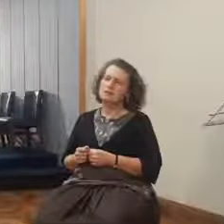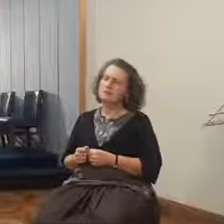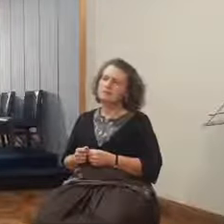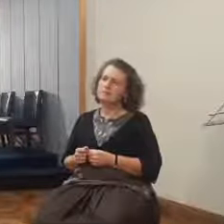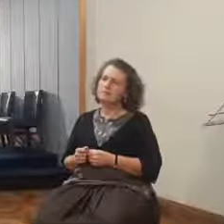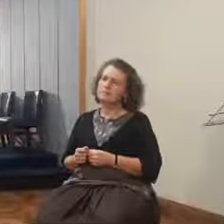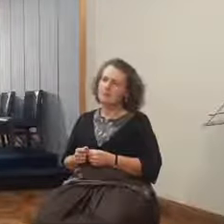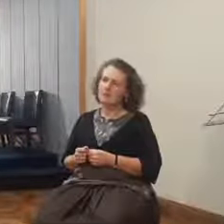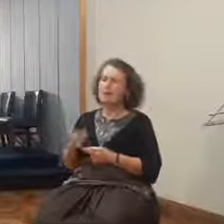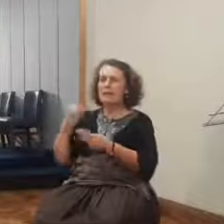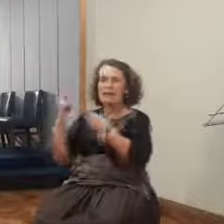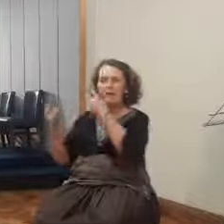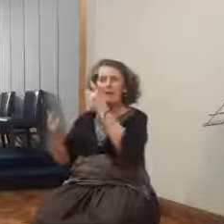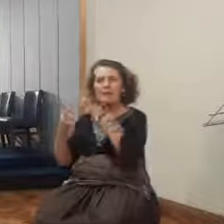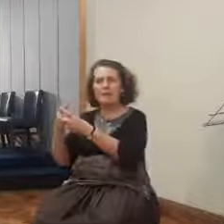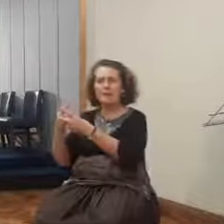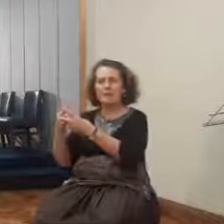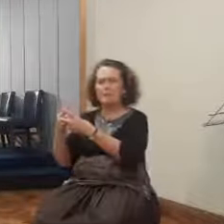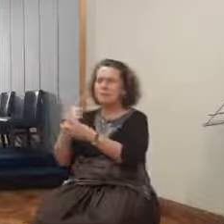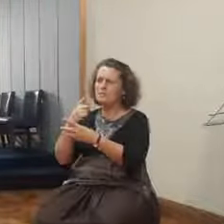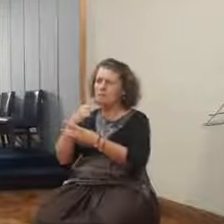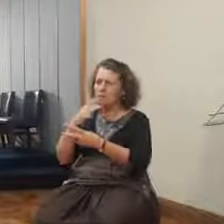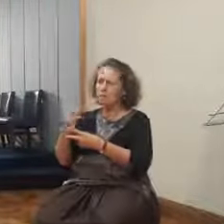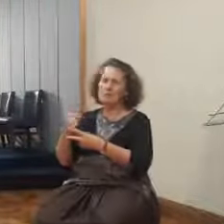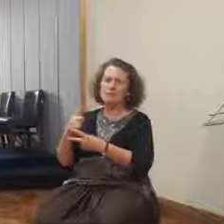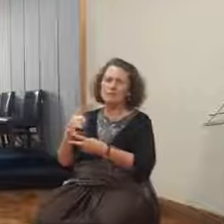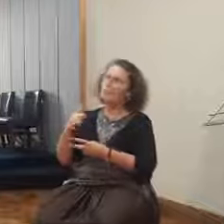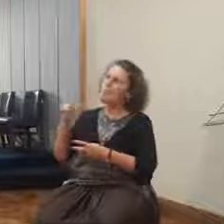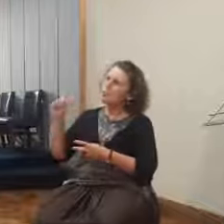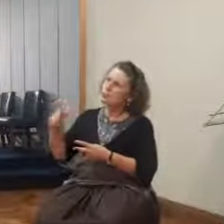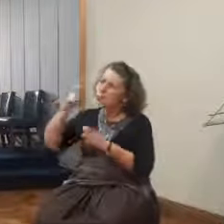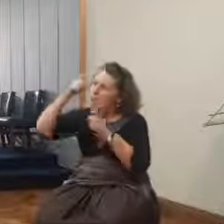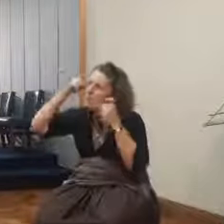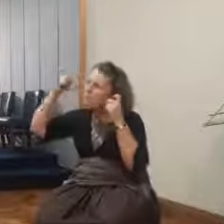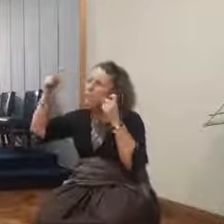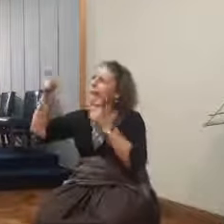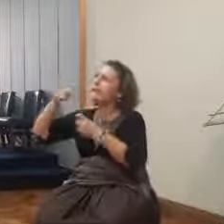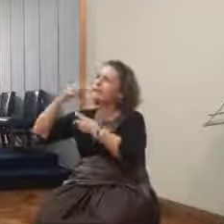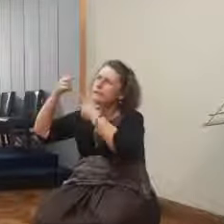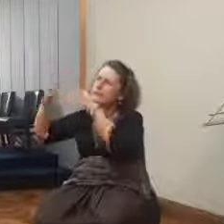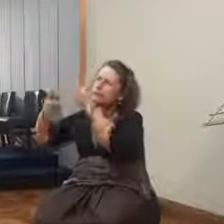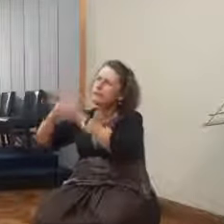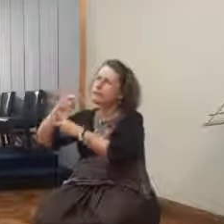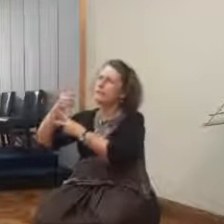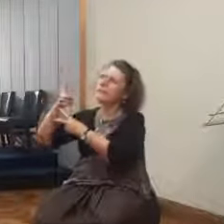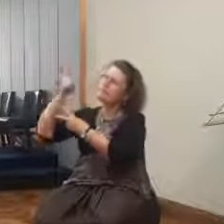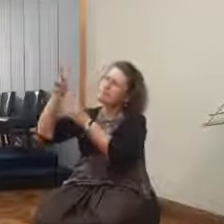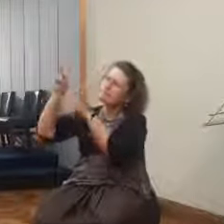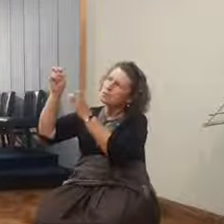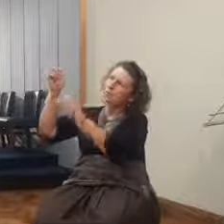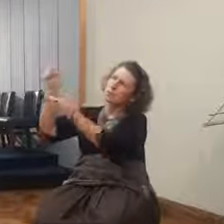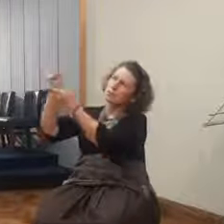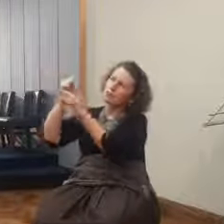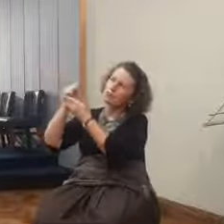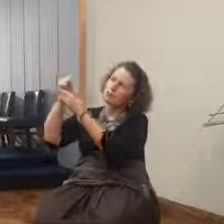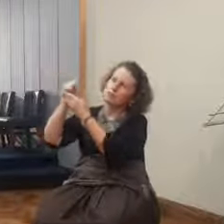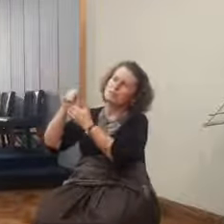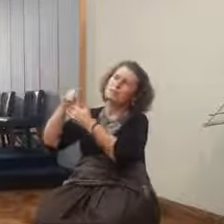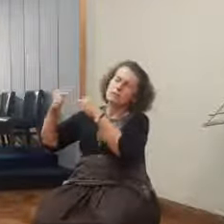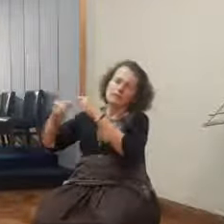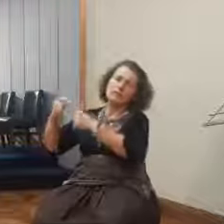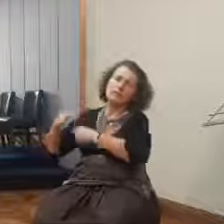on its glories, let my soul forever dwell. Blessed is the nation, the people, whose